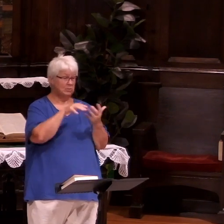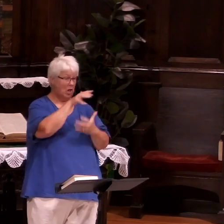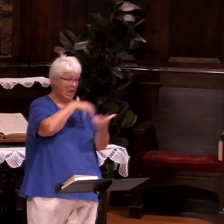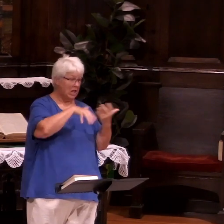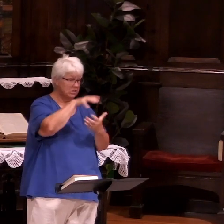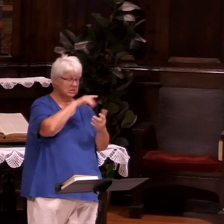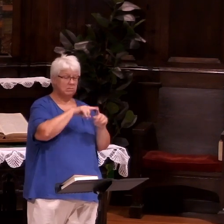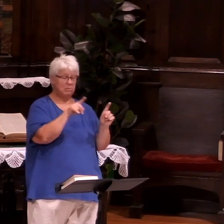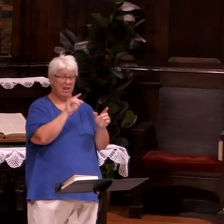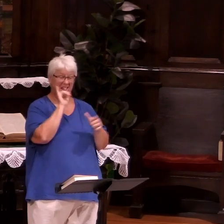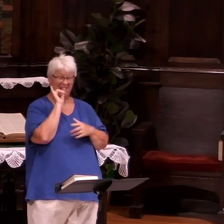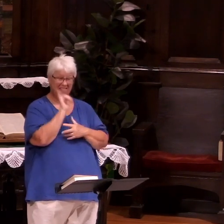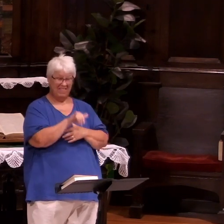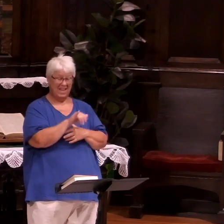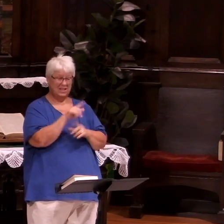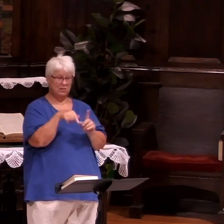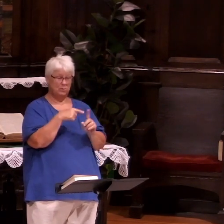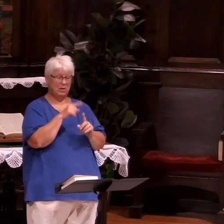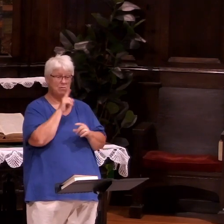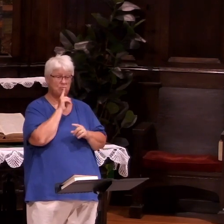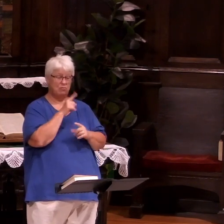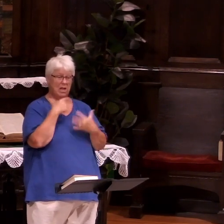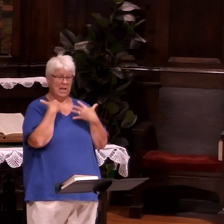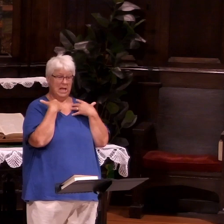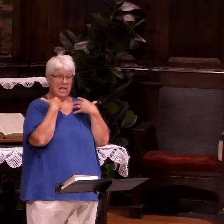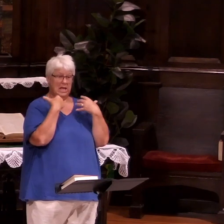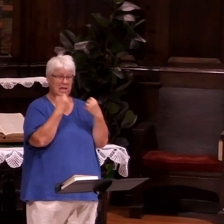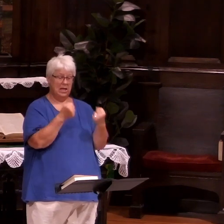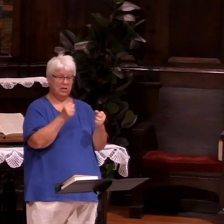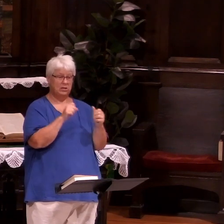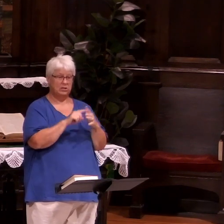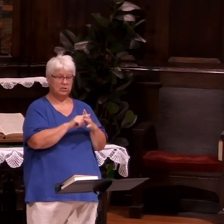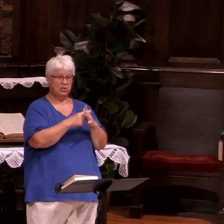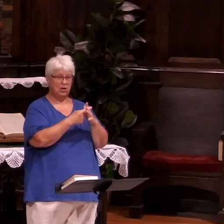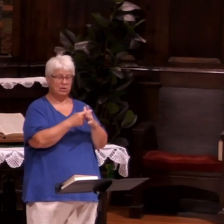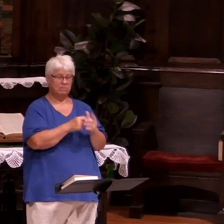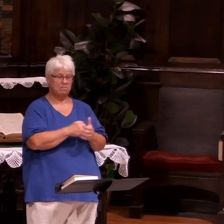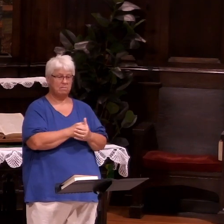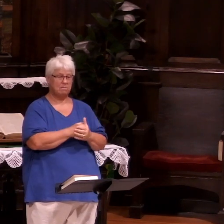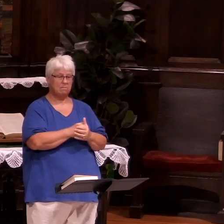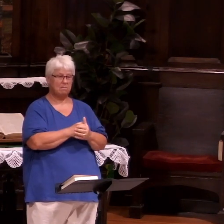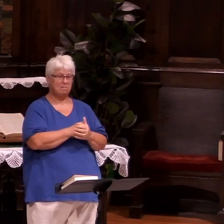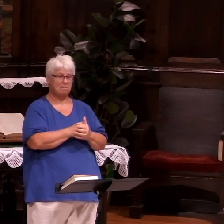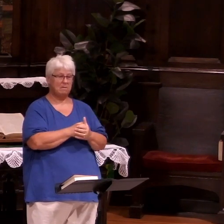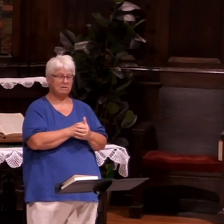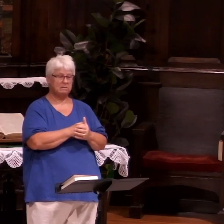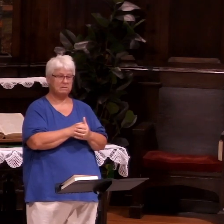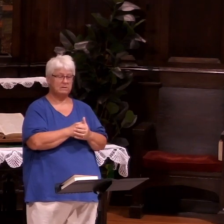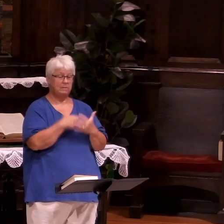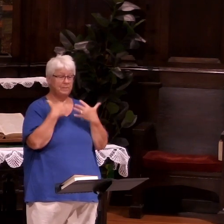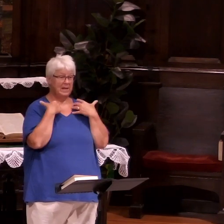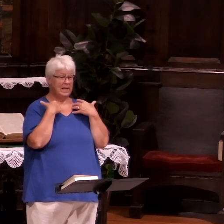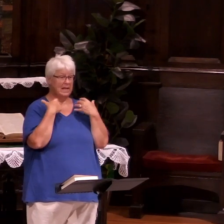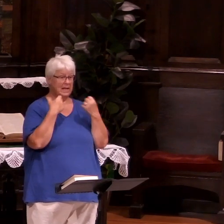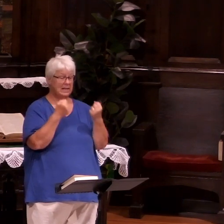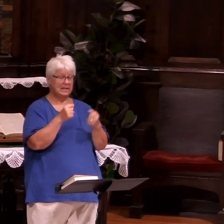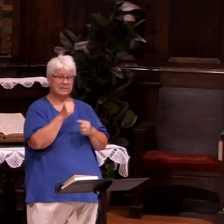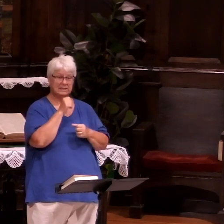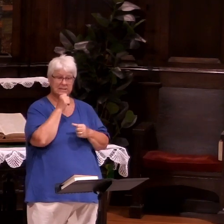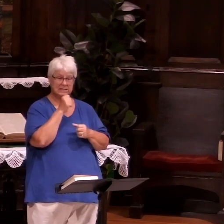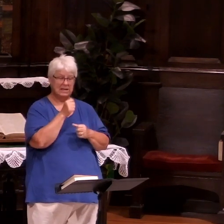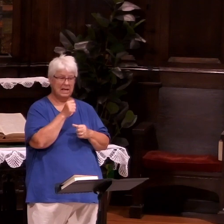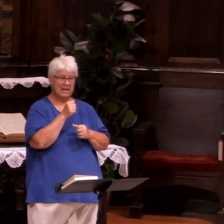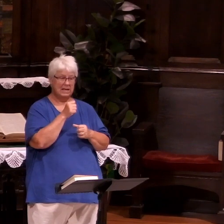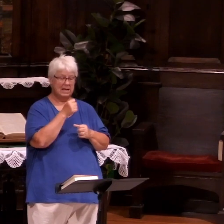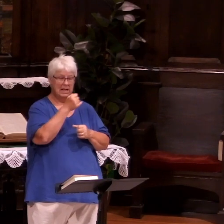but really that's when the real healing can begin. Because healing isn't